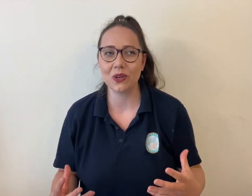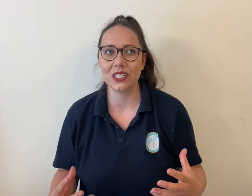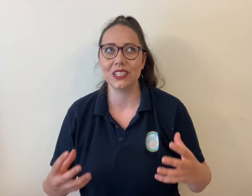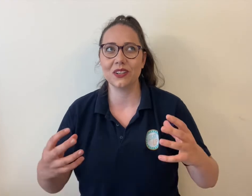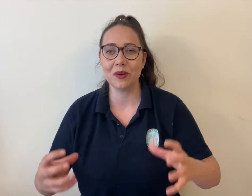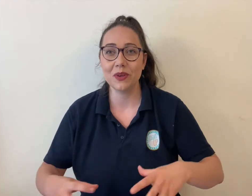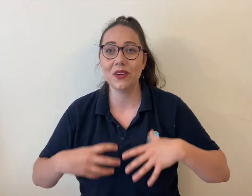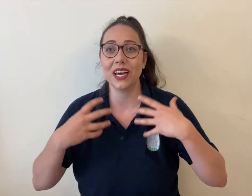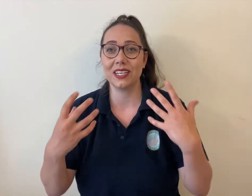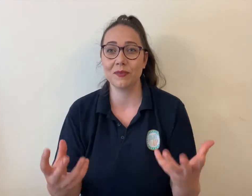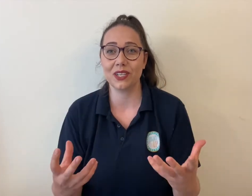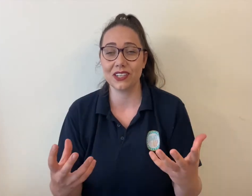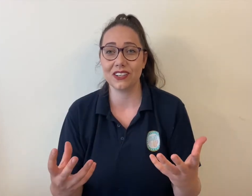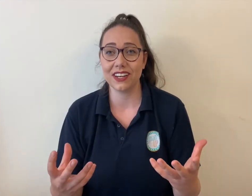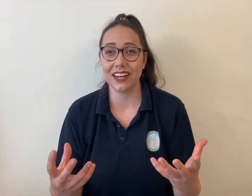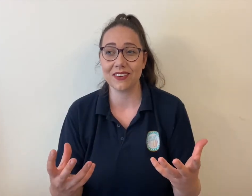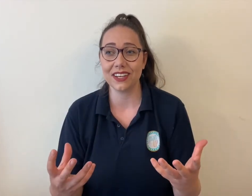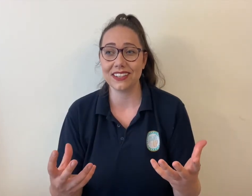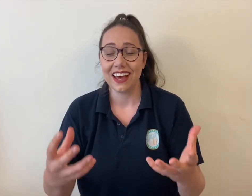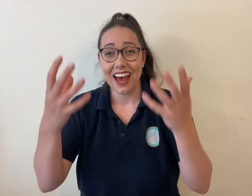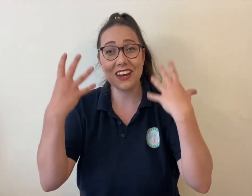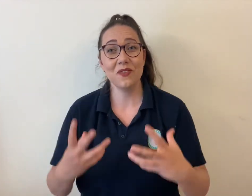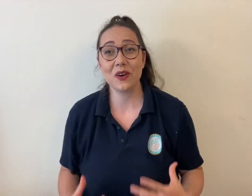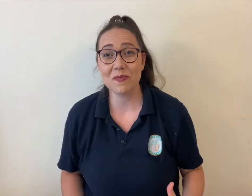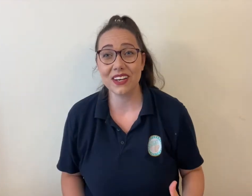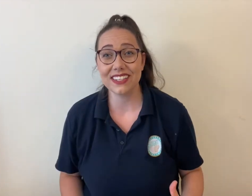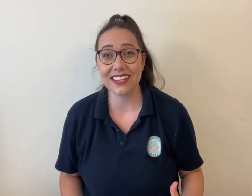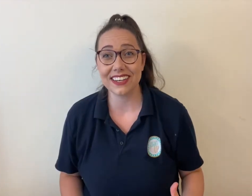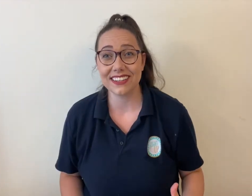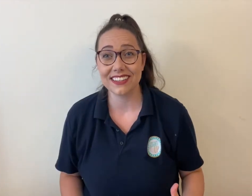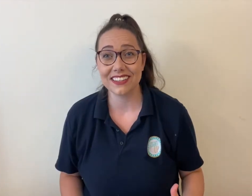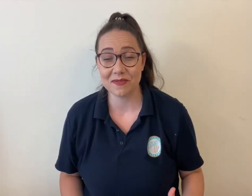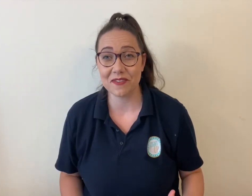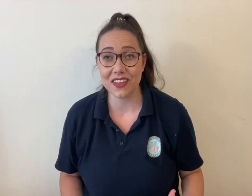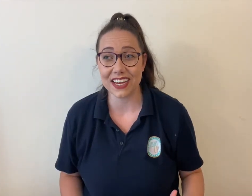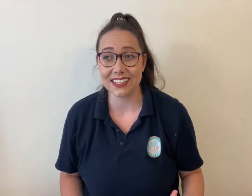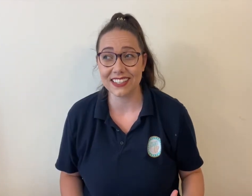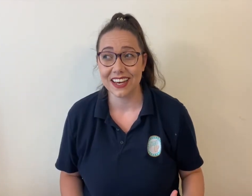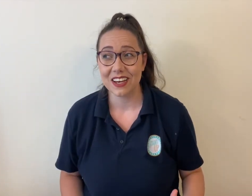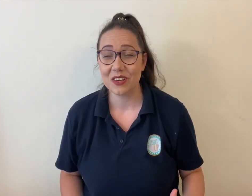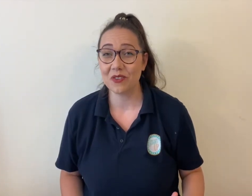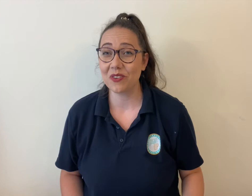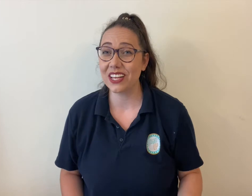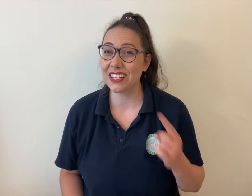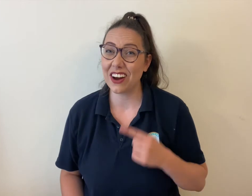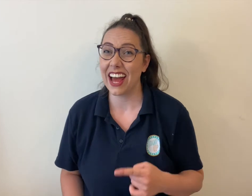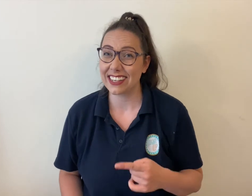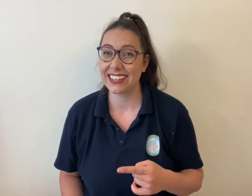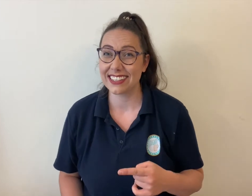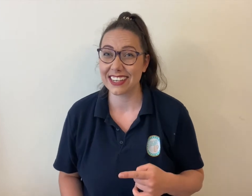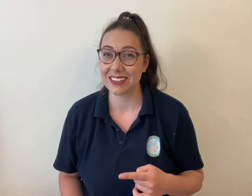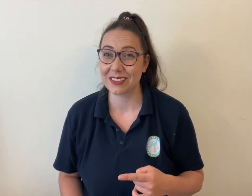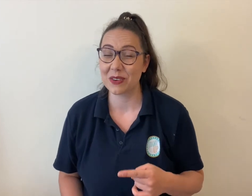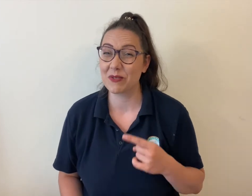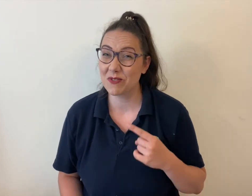important to communicating British Sign Language. And if you can master some of this, you'll find that your acting skills will